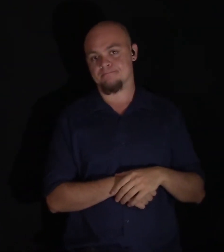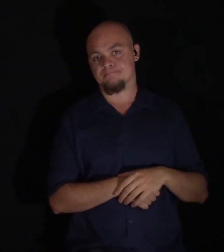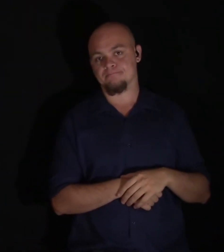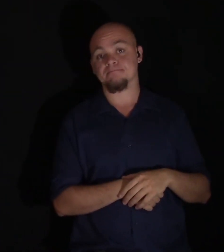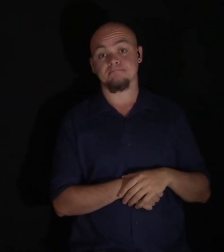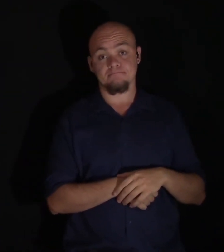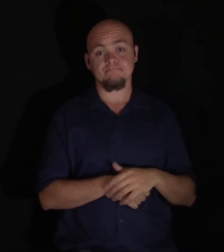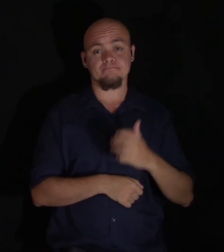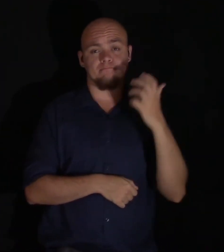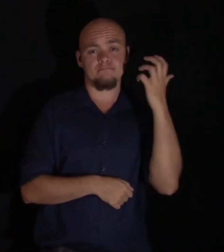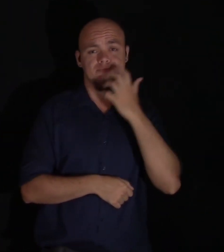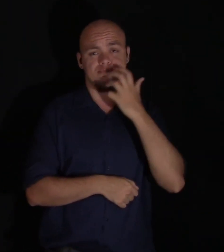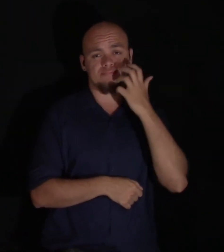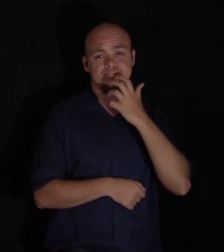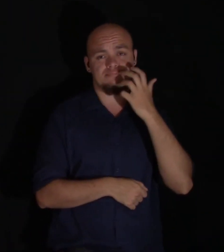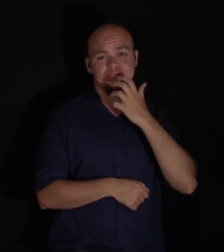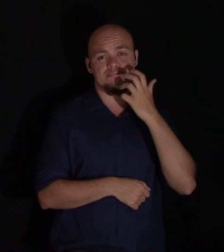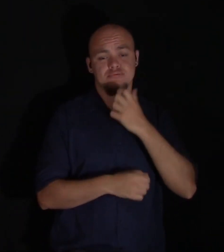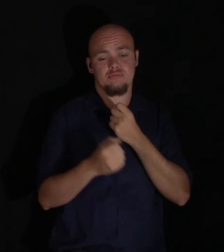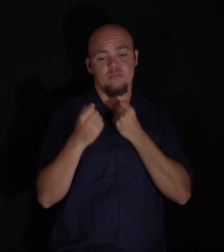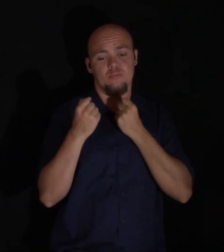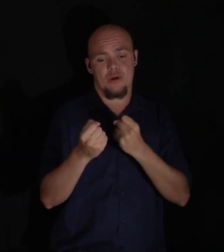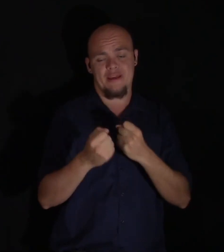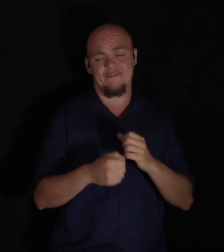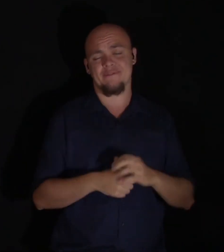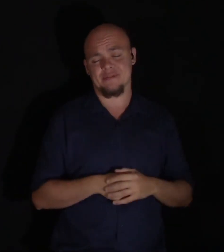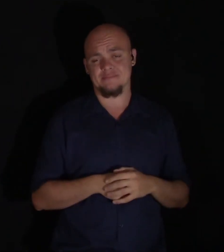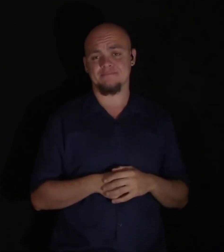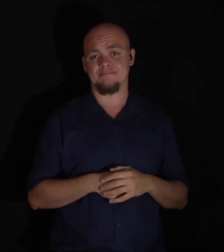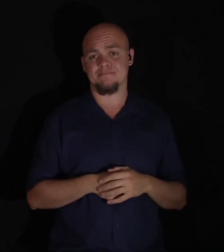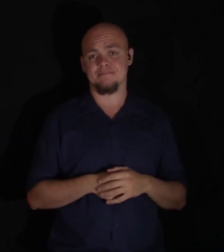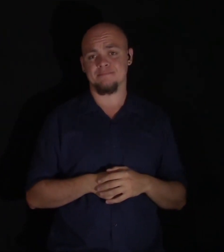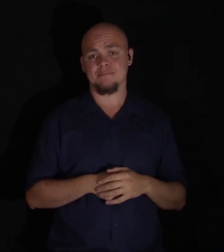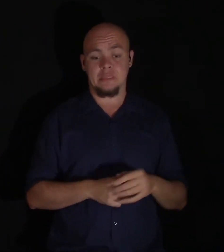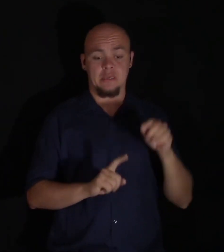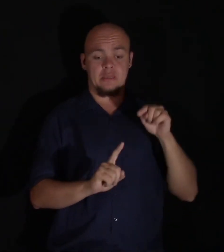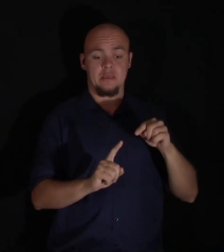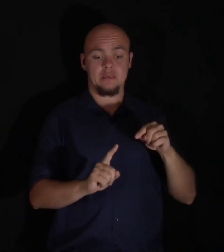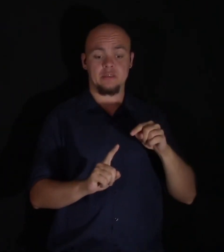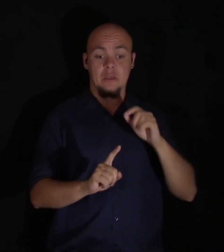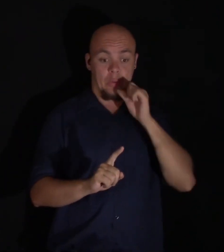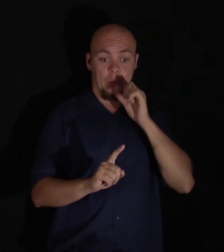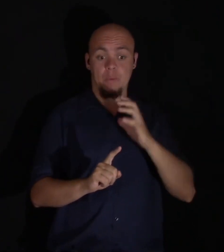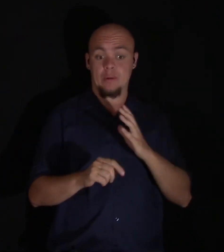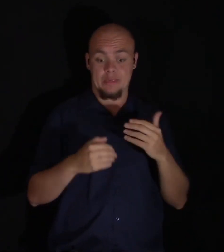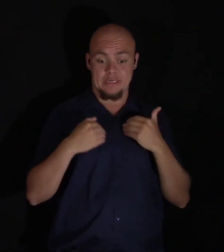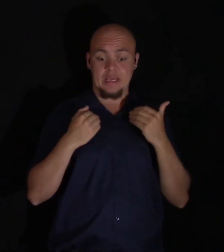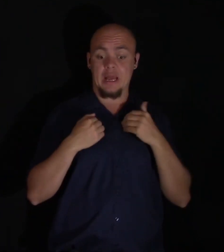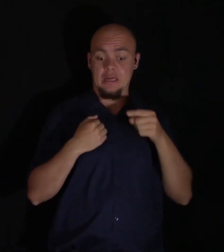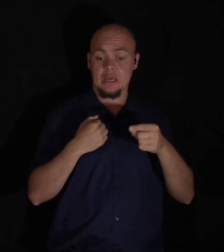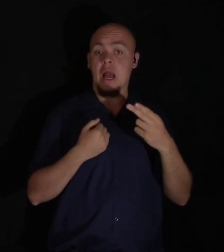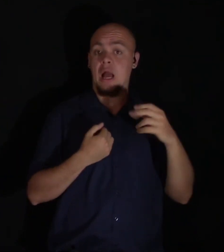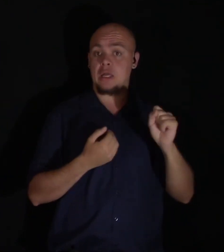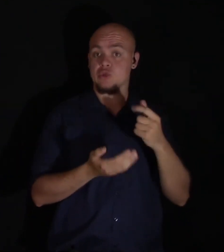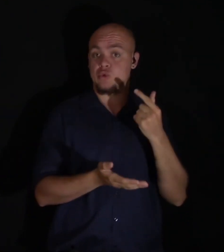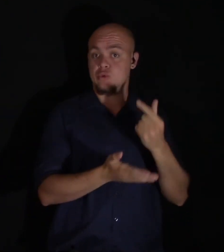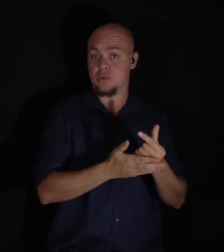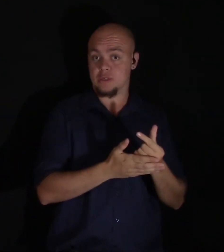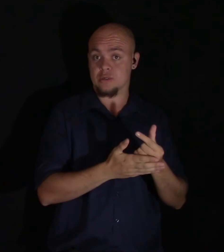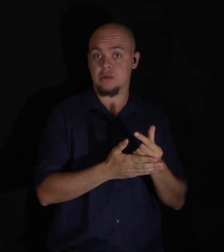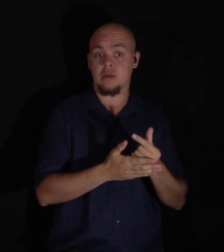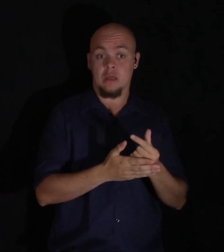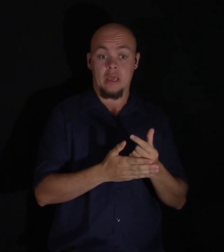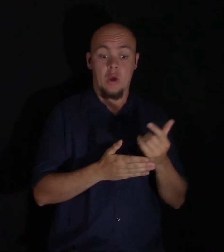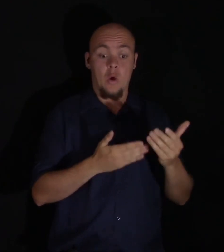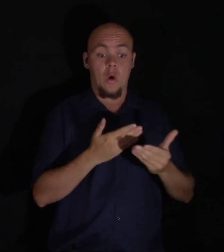How incredibly brave for this young woman just out of high school and recovering from the